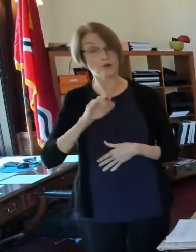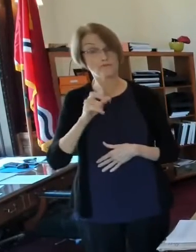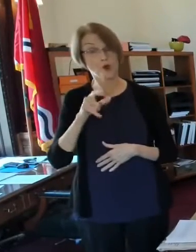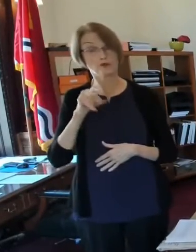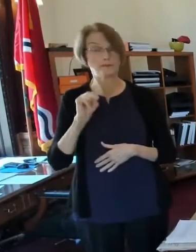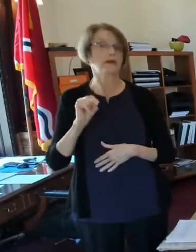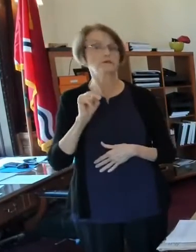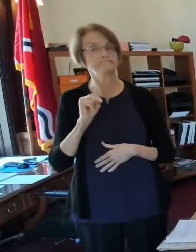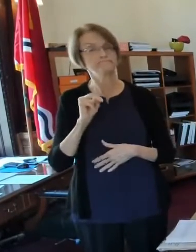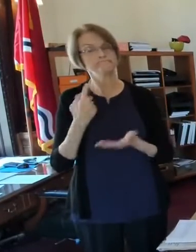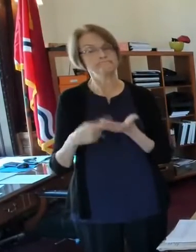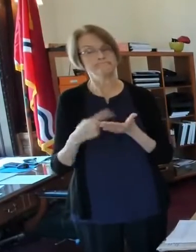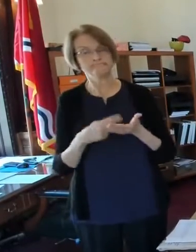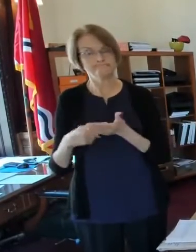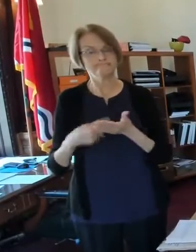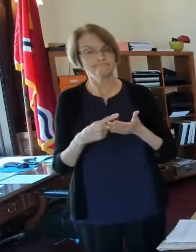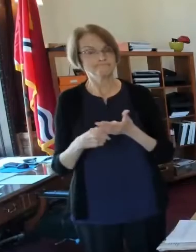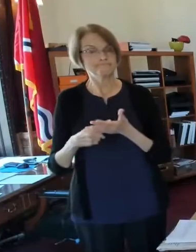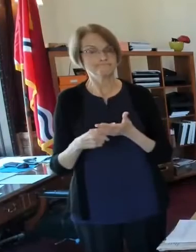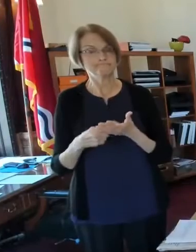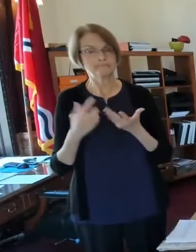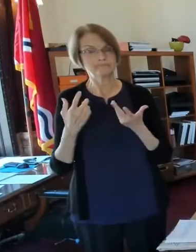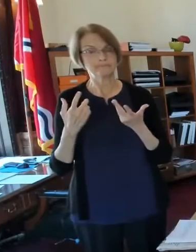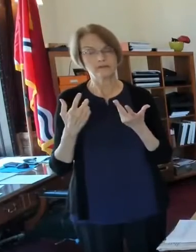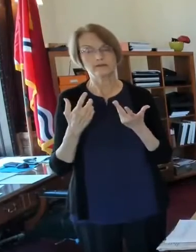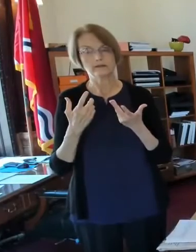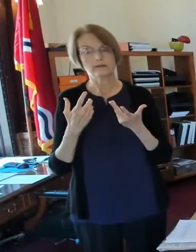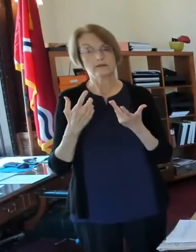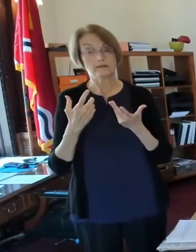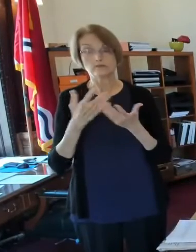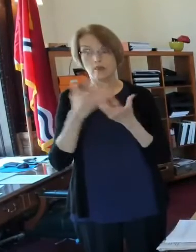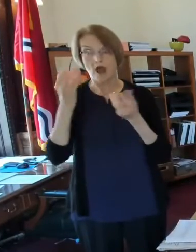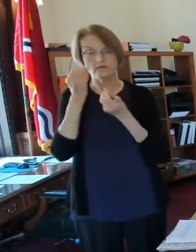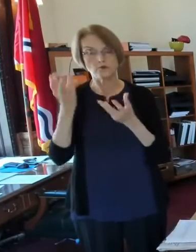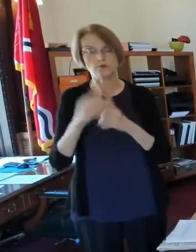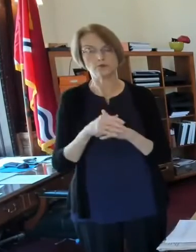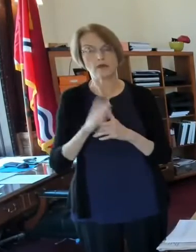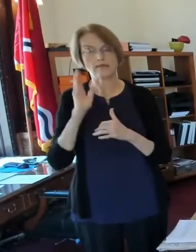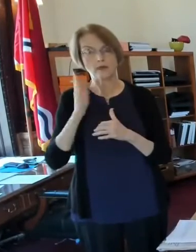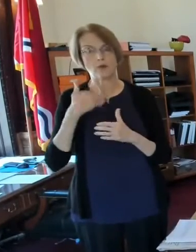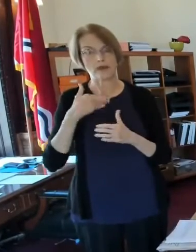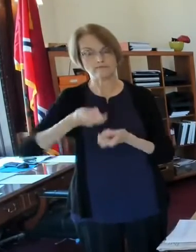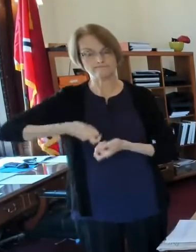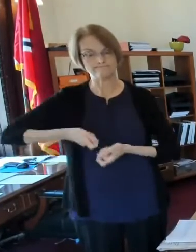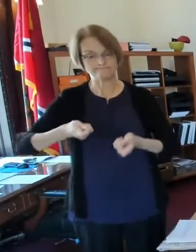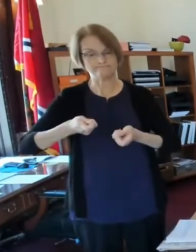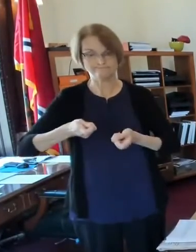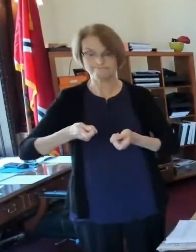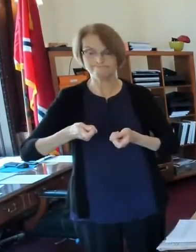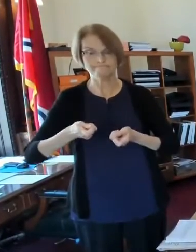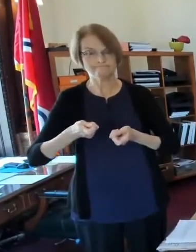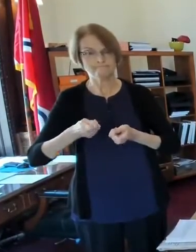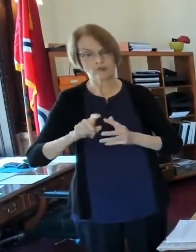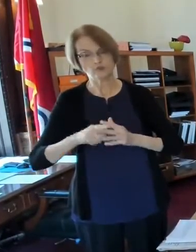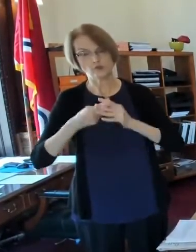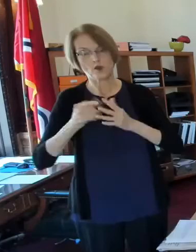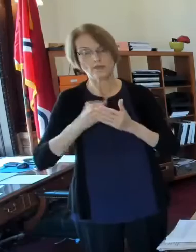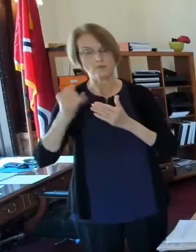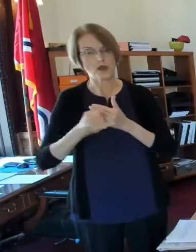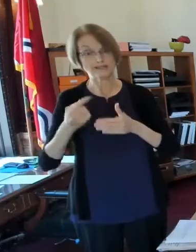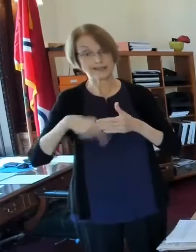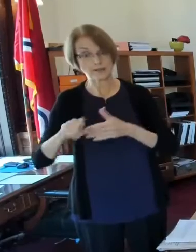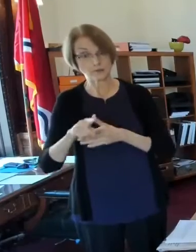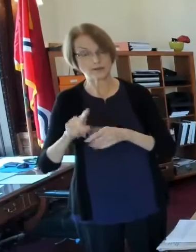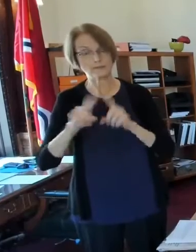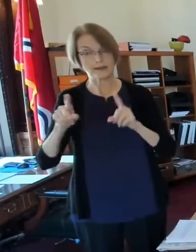lot of news about this. There will actually be a groundbreaking on this project in about a week, but the news